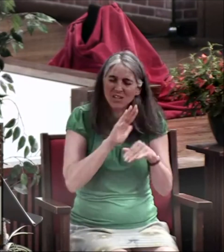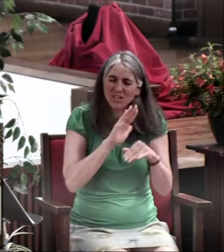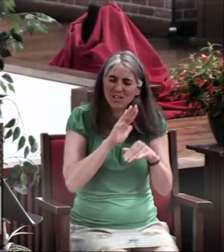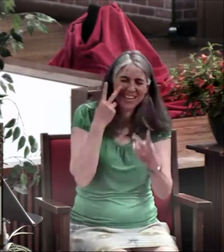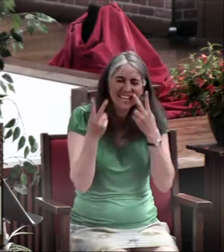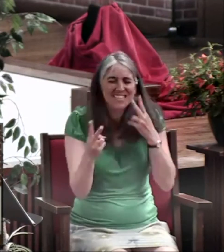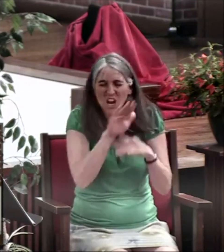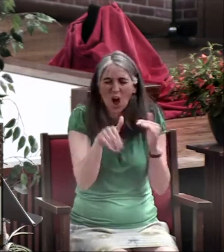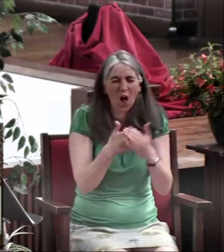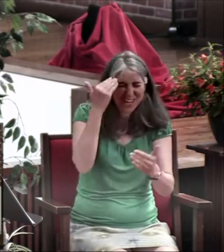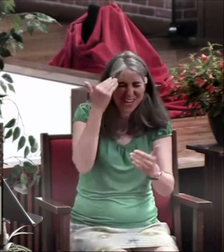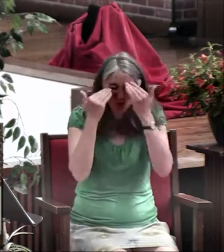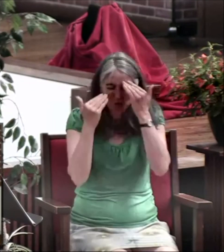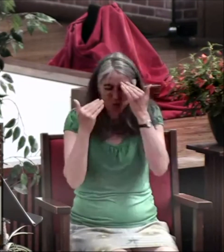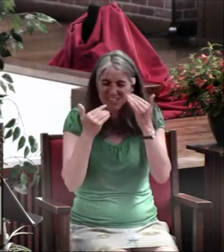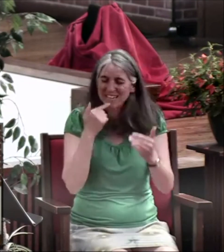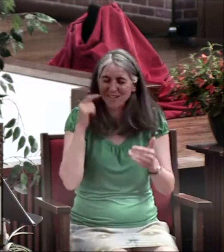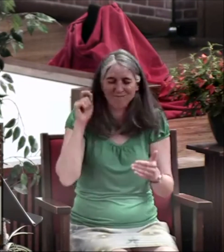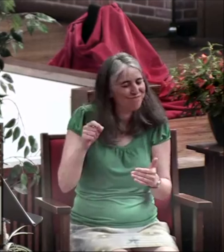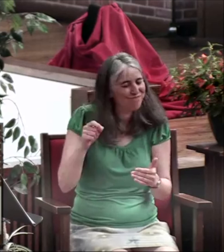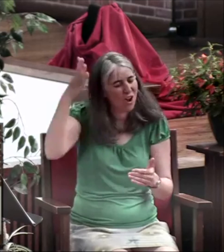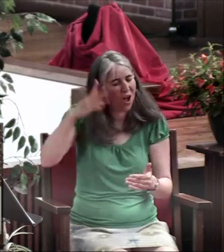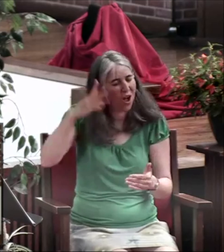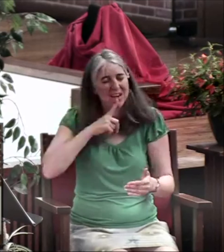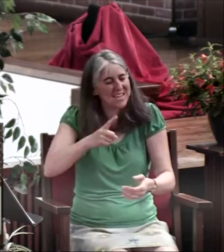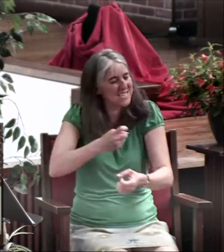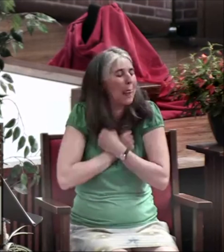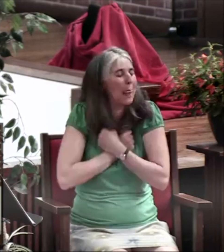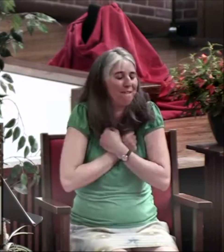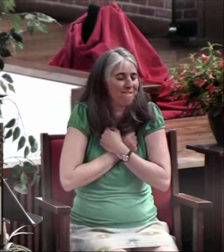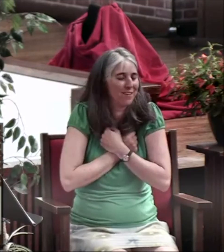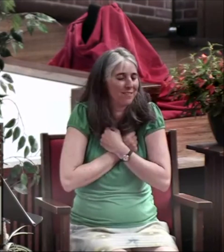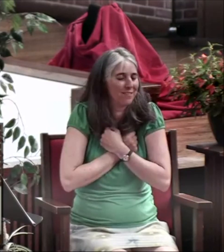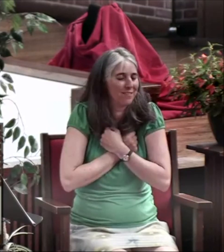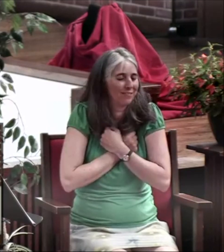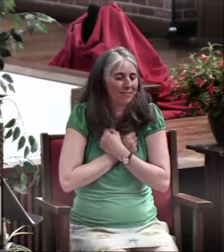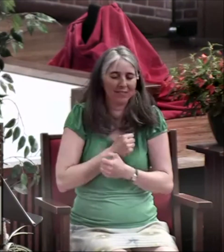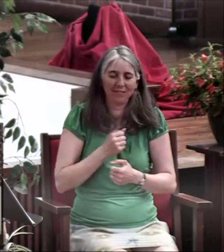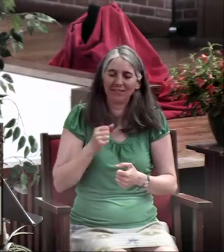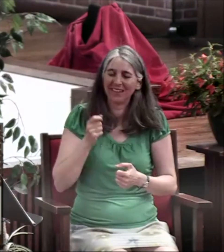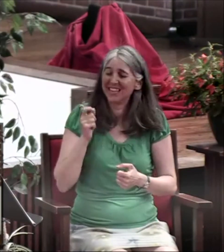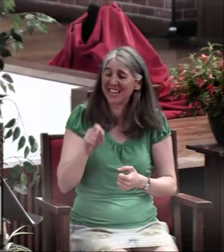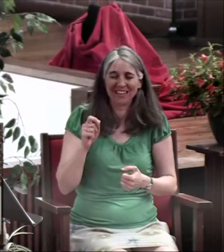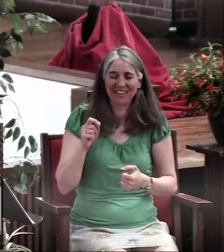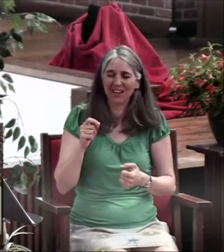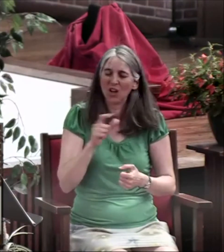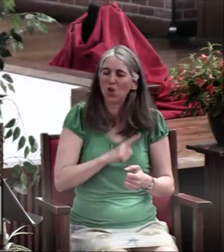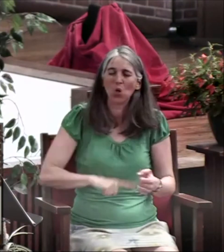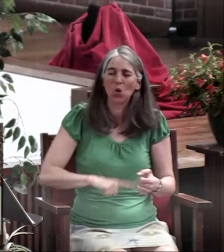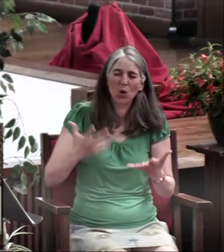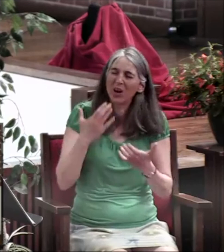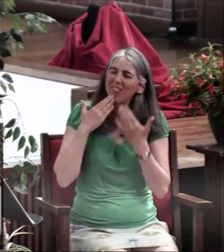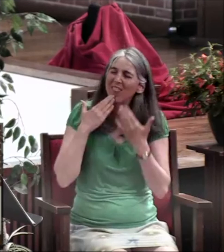that he knew, he said, that's it. Lord, we want to thank you for aiming that love at